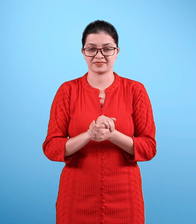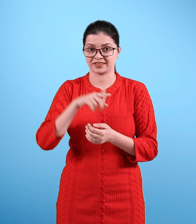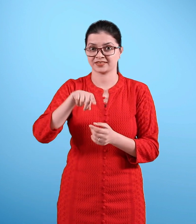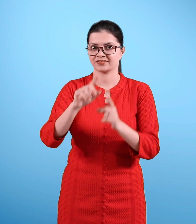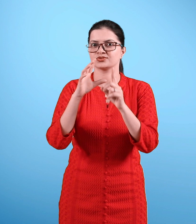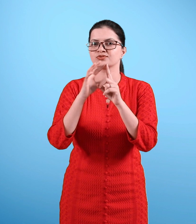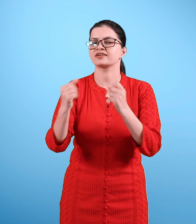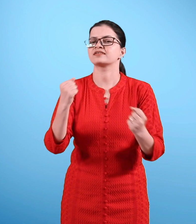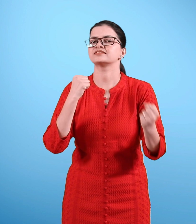Activity 2.